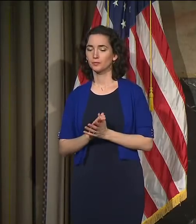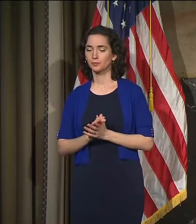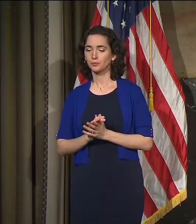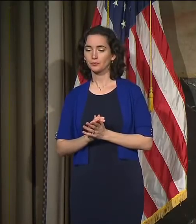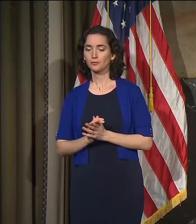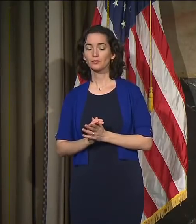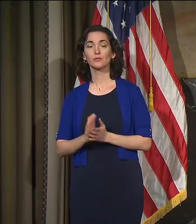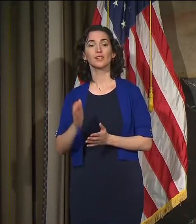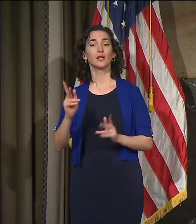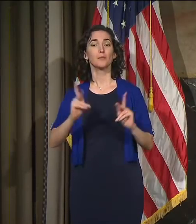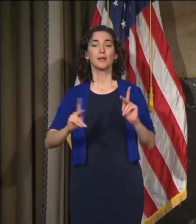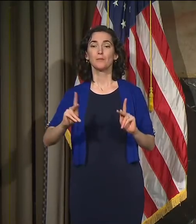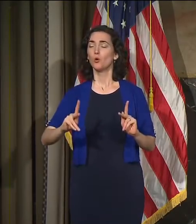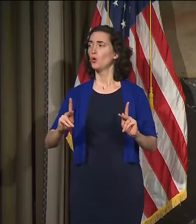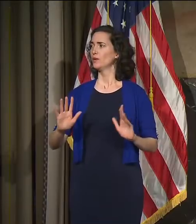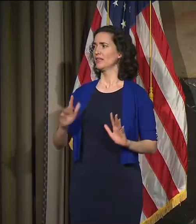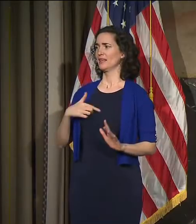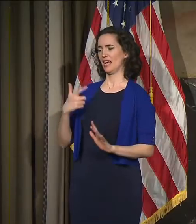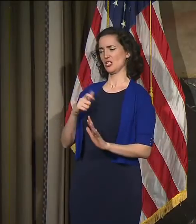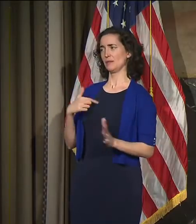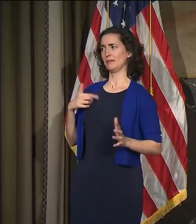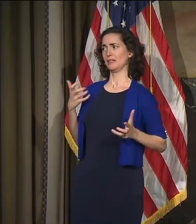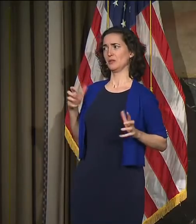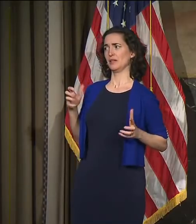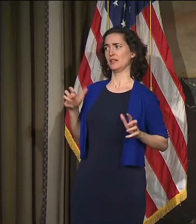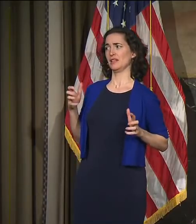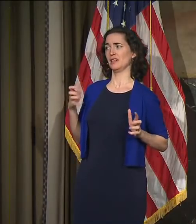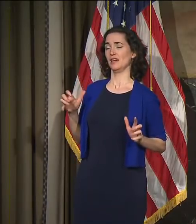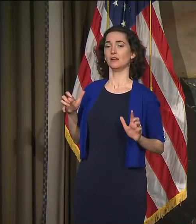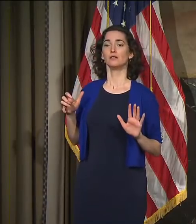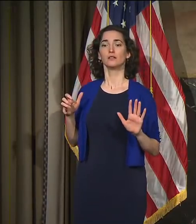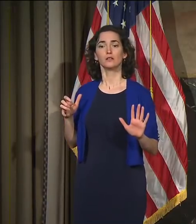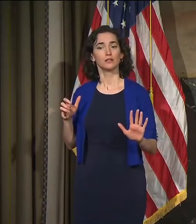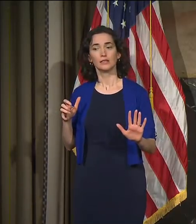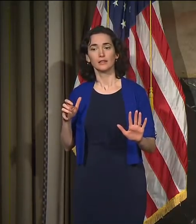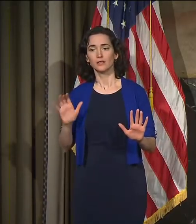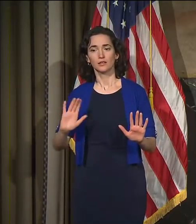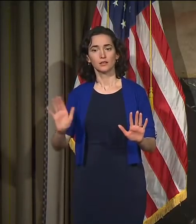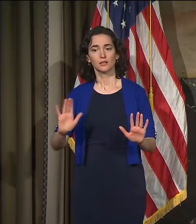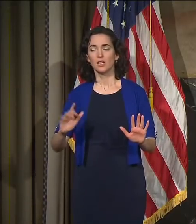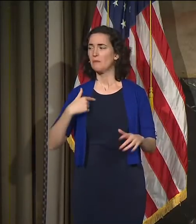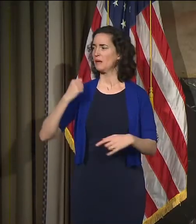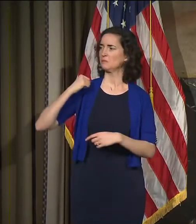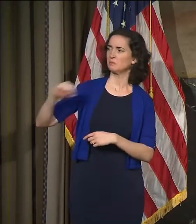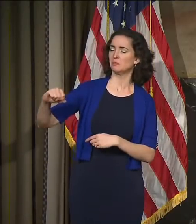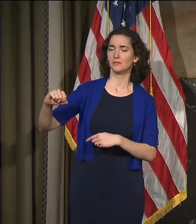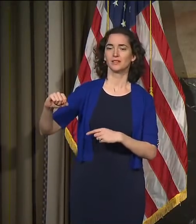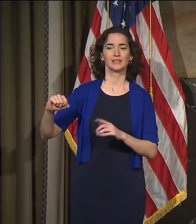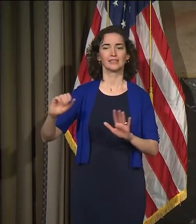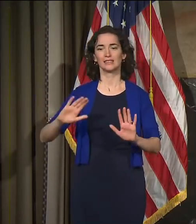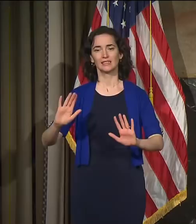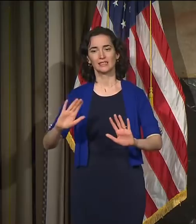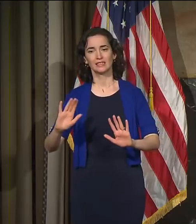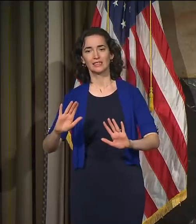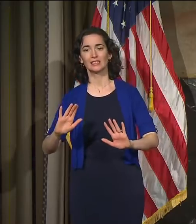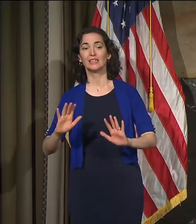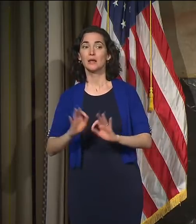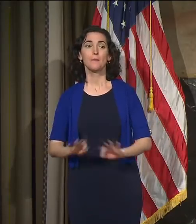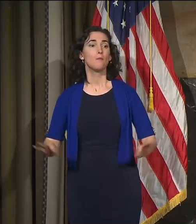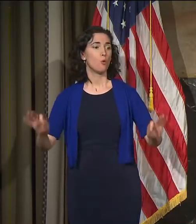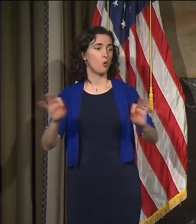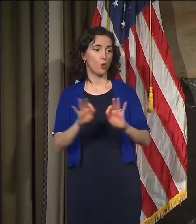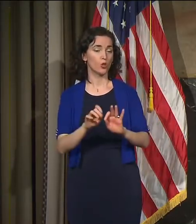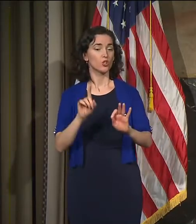they should be hesitant to take this vaccine or that they should reject it altogether. That's incredibly